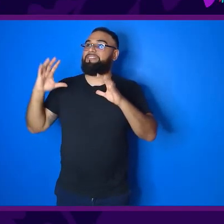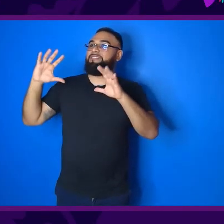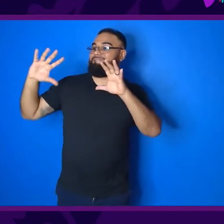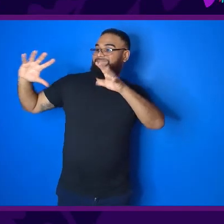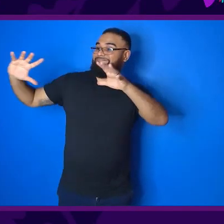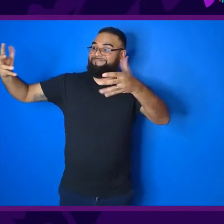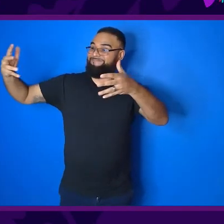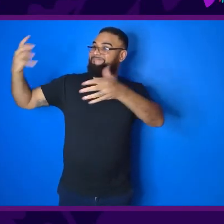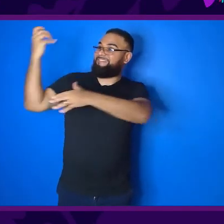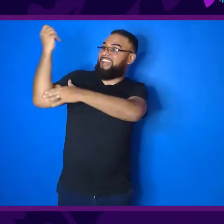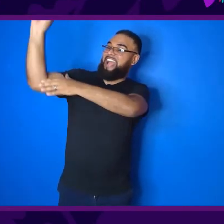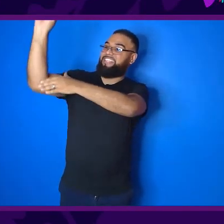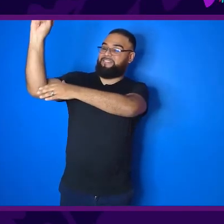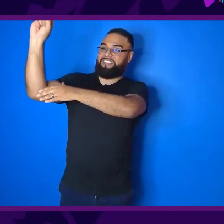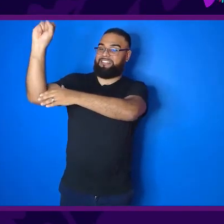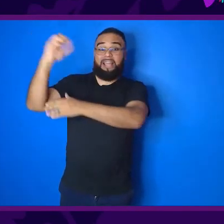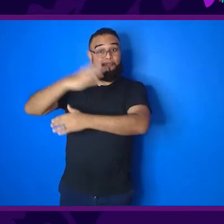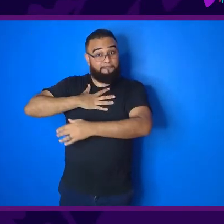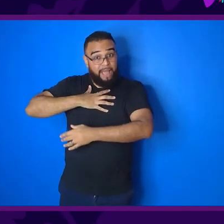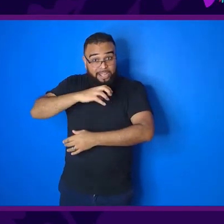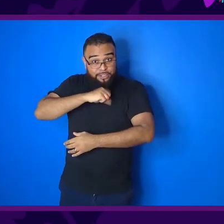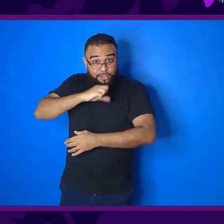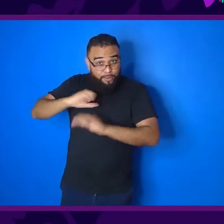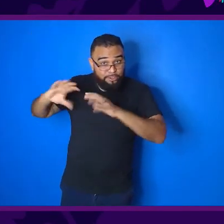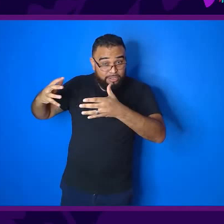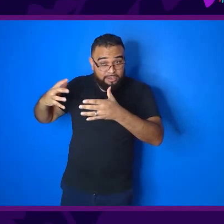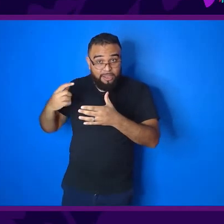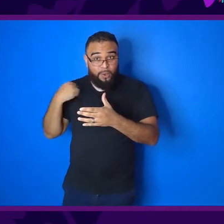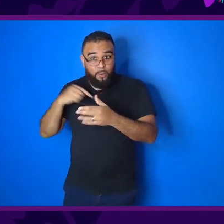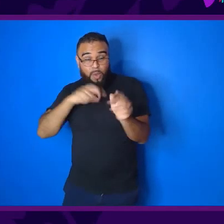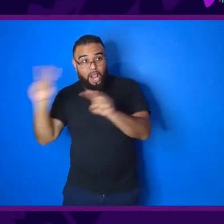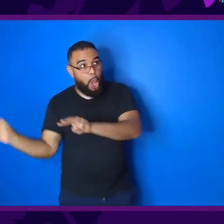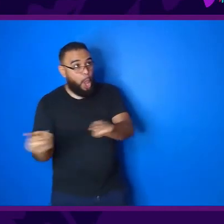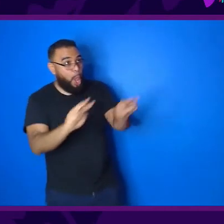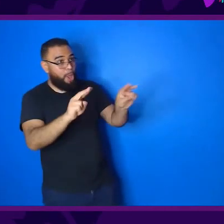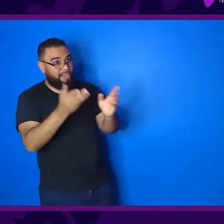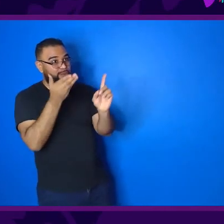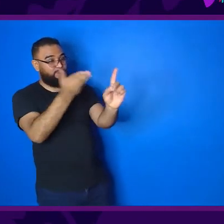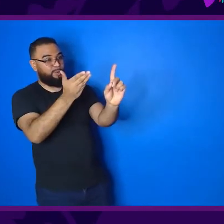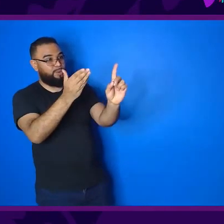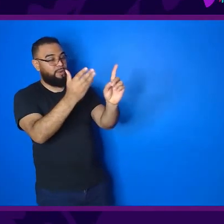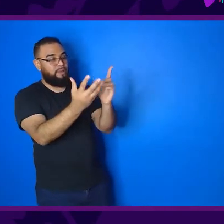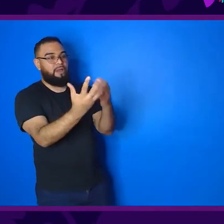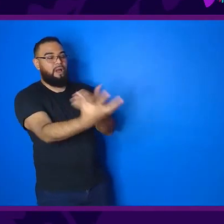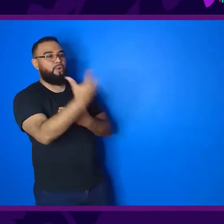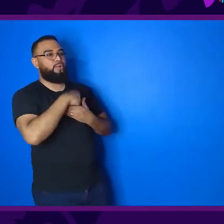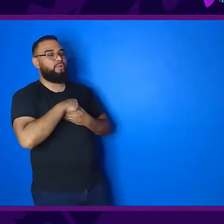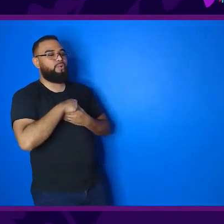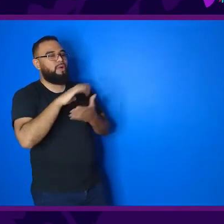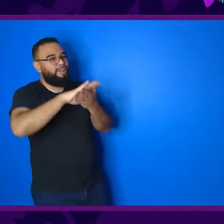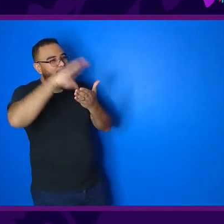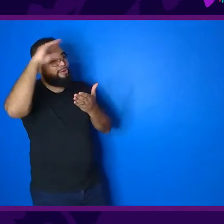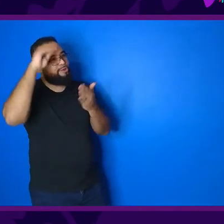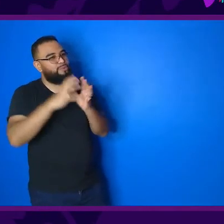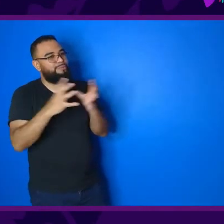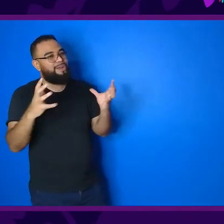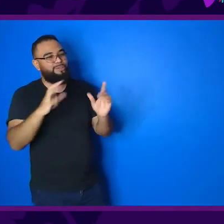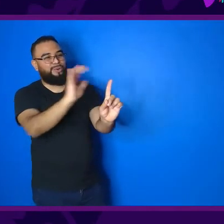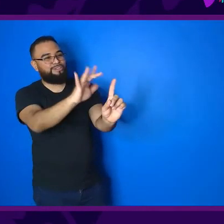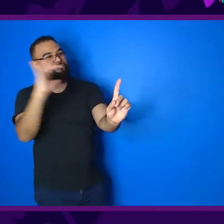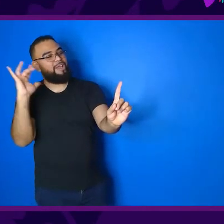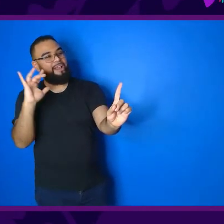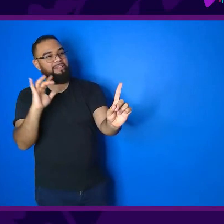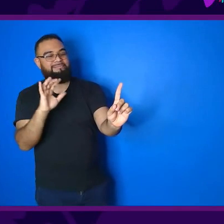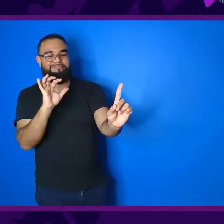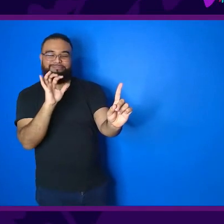generation can learn from the folks who came before us, and you are a shining example of that. So I want to say that I appreciate you and